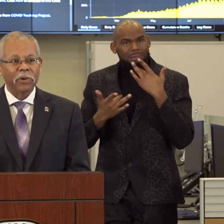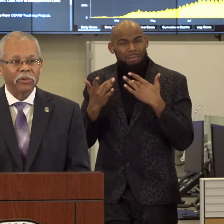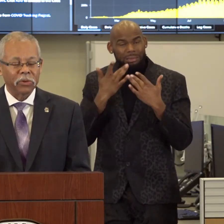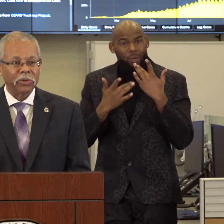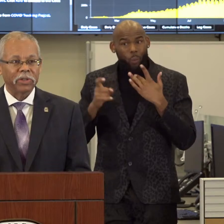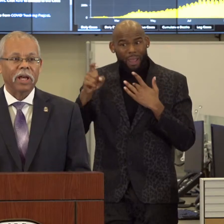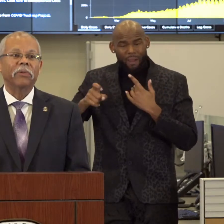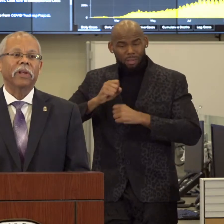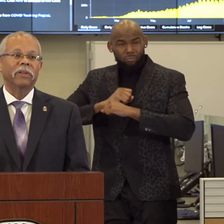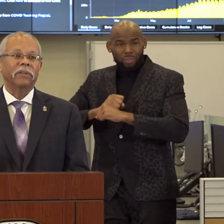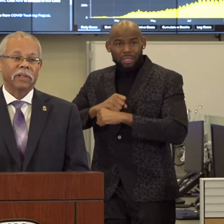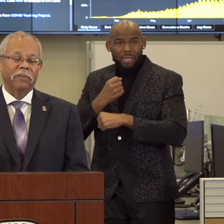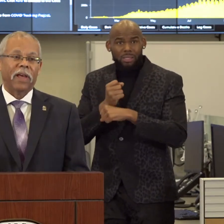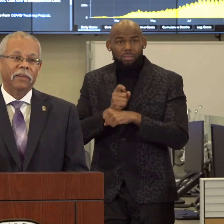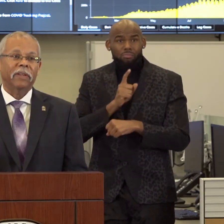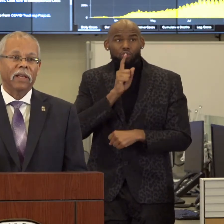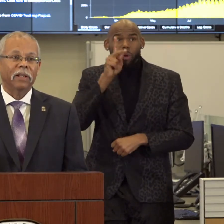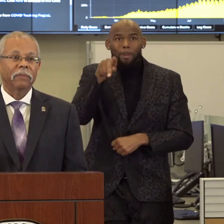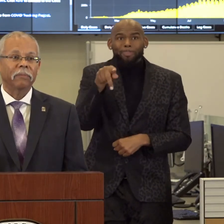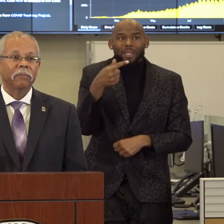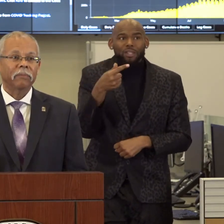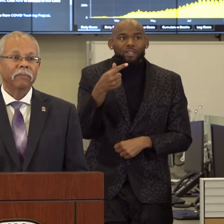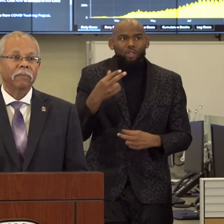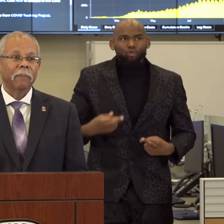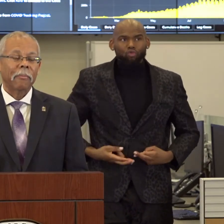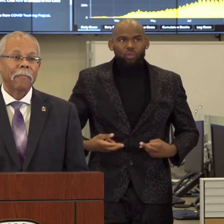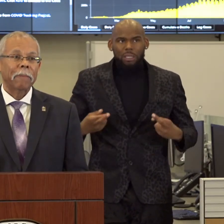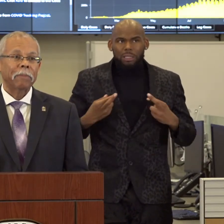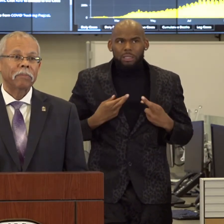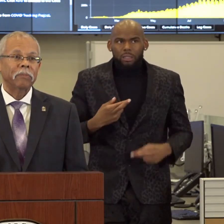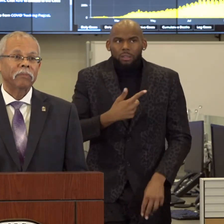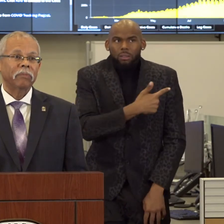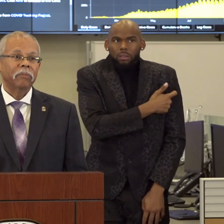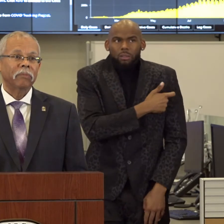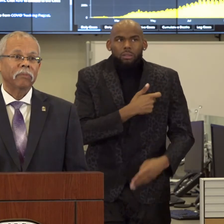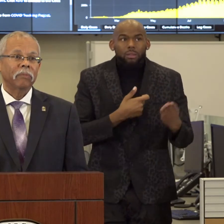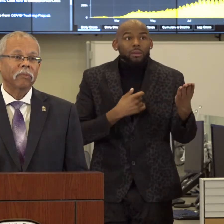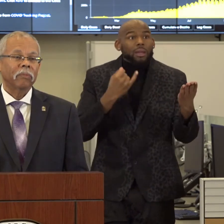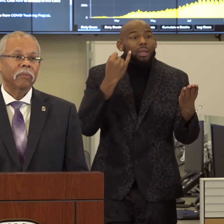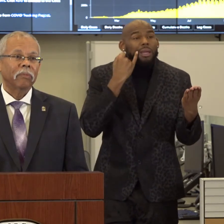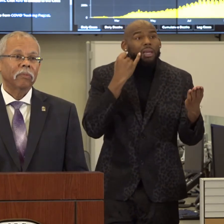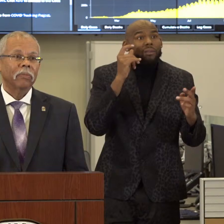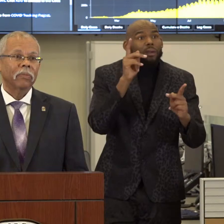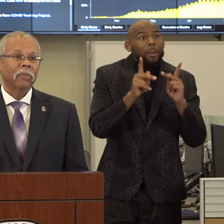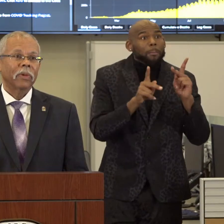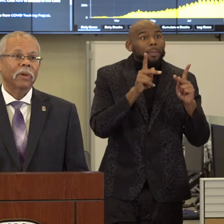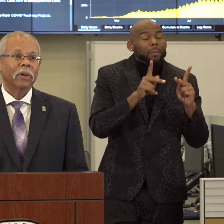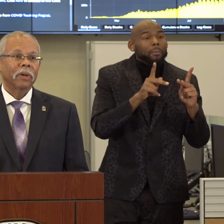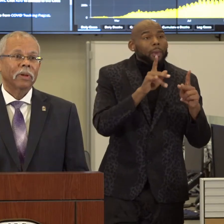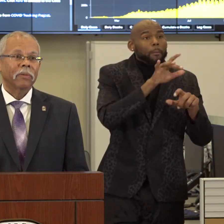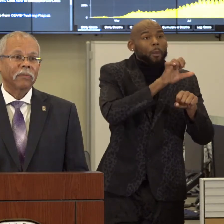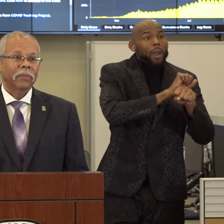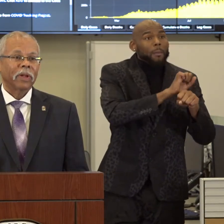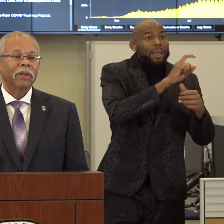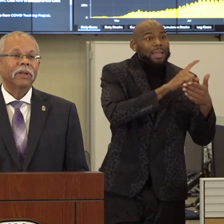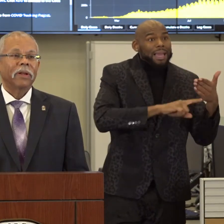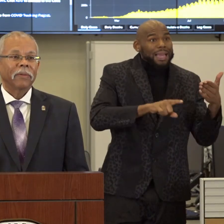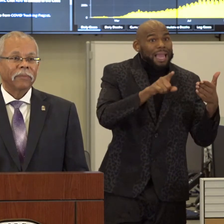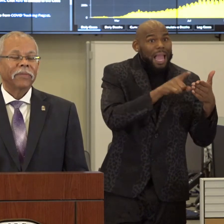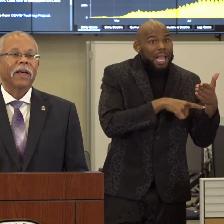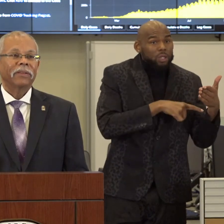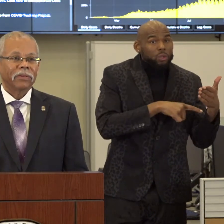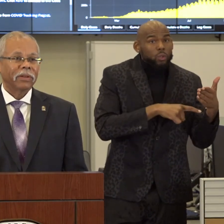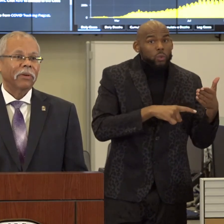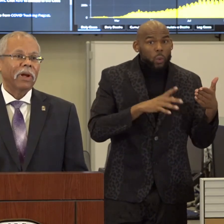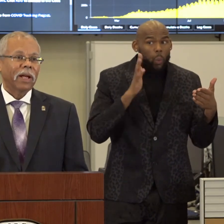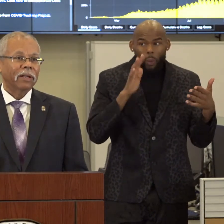that our Prince George's County residents get vaccinated. So as appointments get canceled, you're going to grab people off the pre-registration list and say, hey, you got an appointment quicker than you